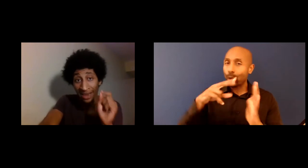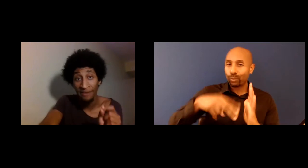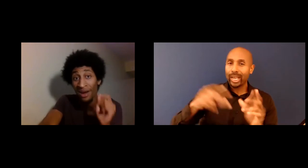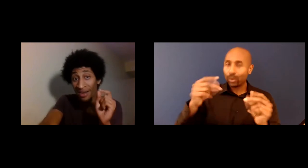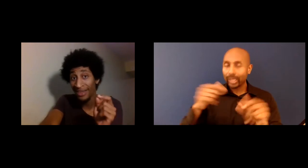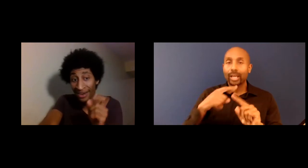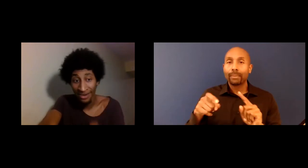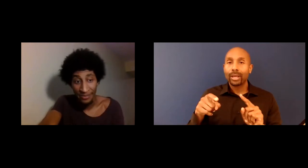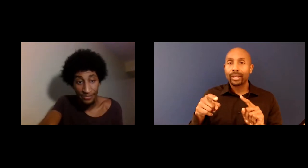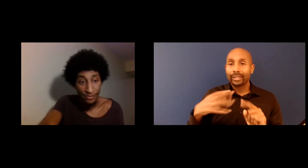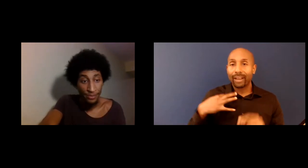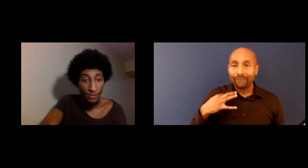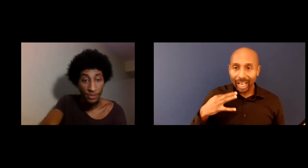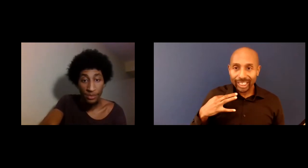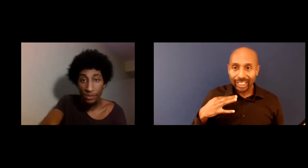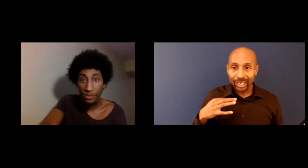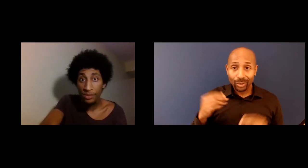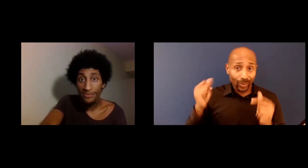quickly get a volunteer?